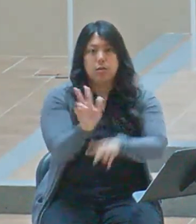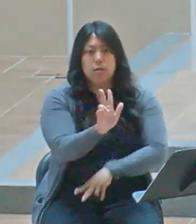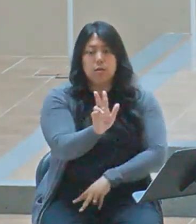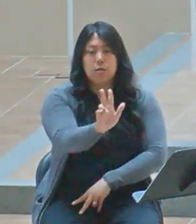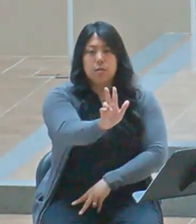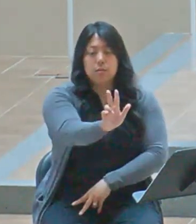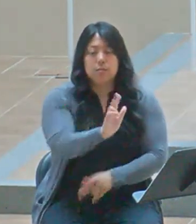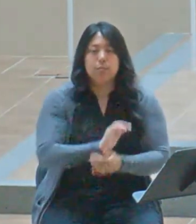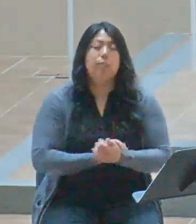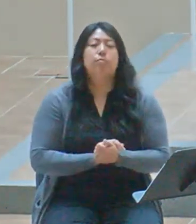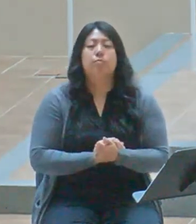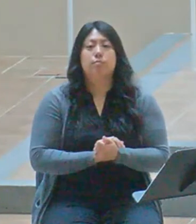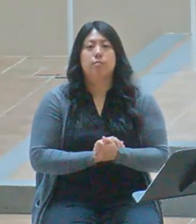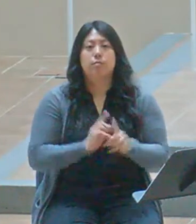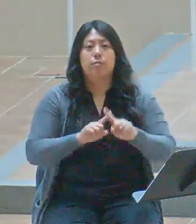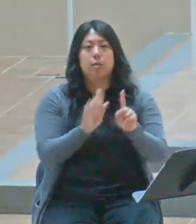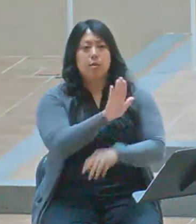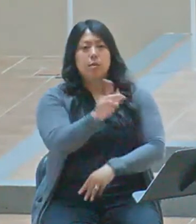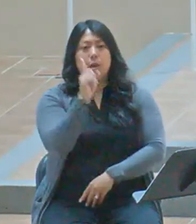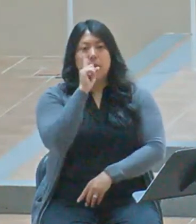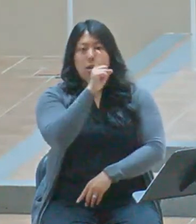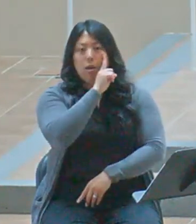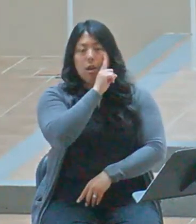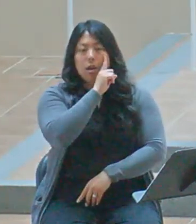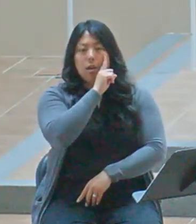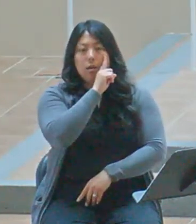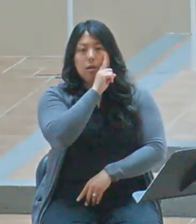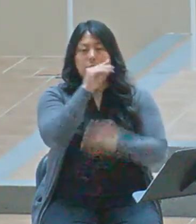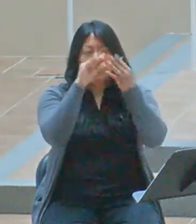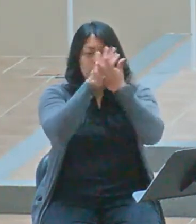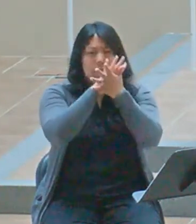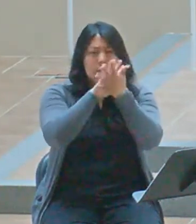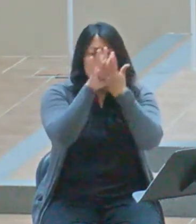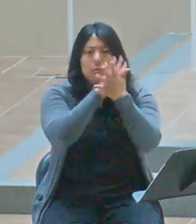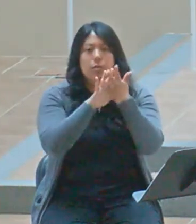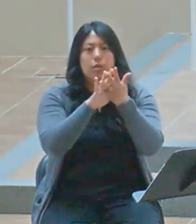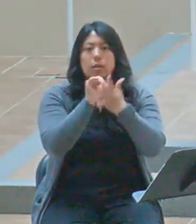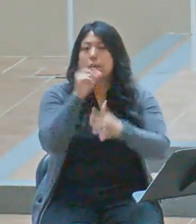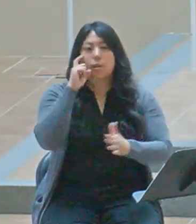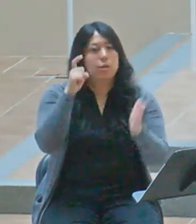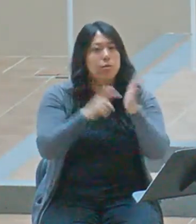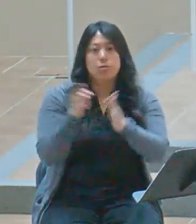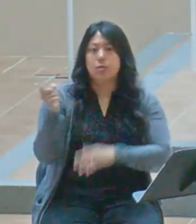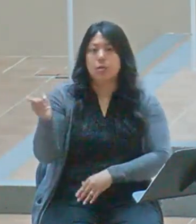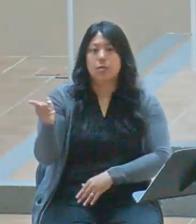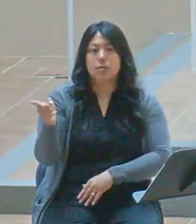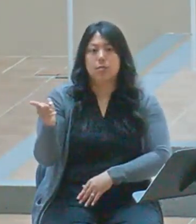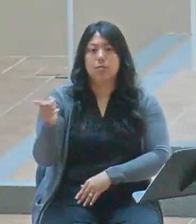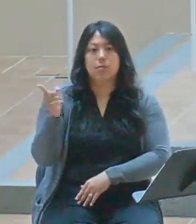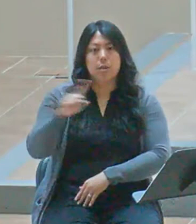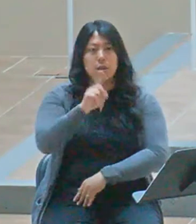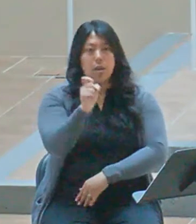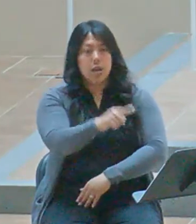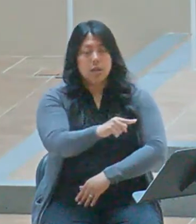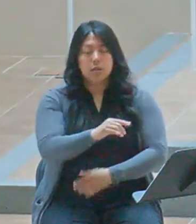with them. But their eyes were prevented from recognizing him. He asked